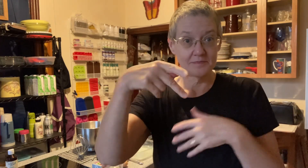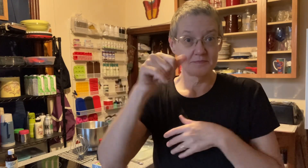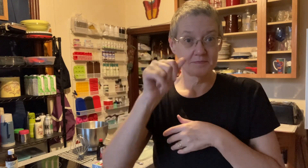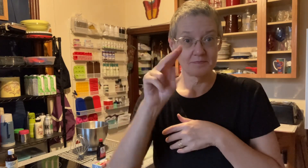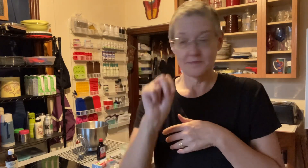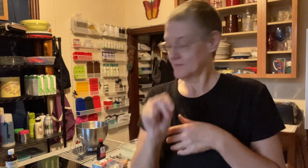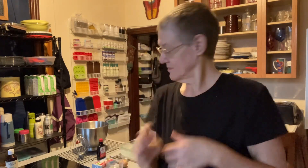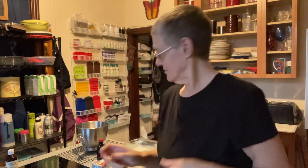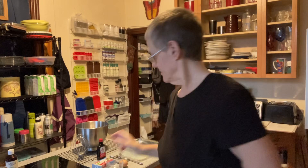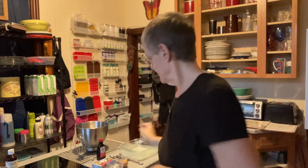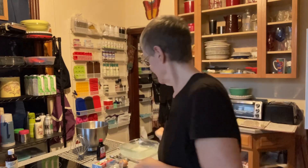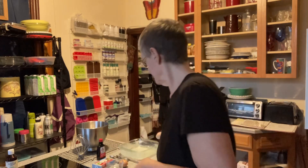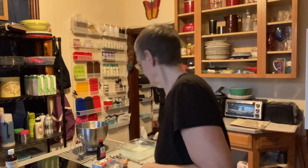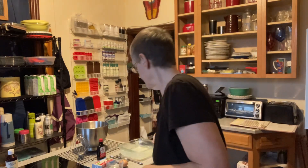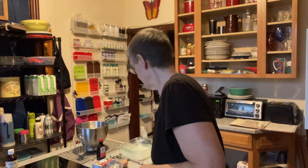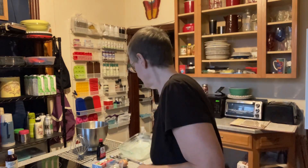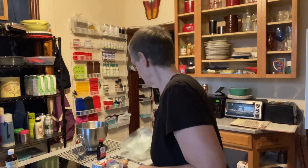I'm using a 9x9 pan.